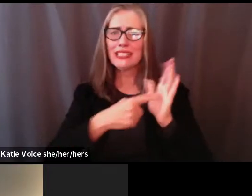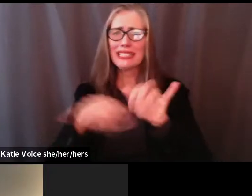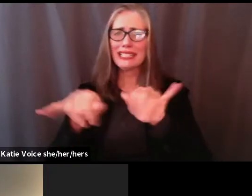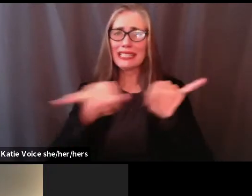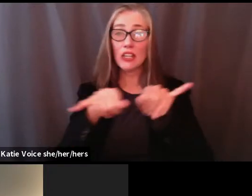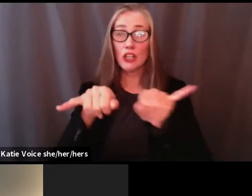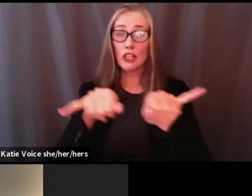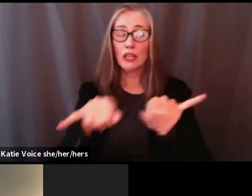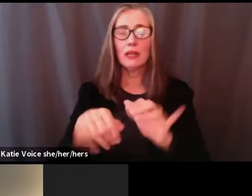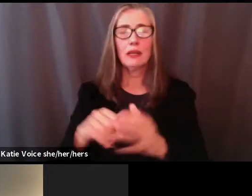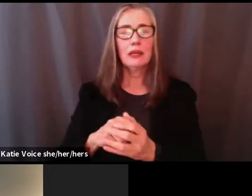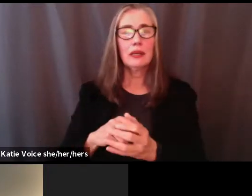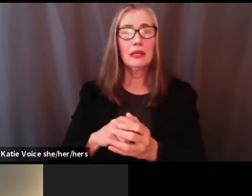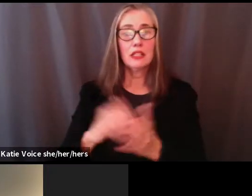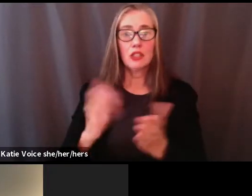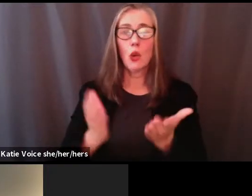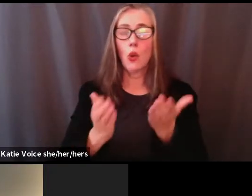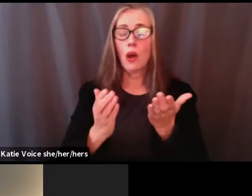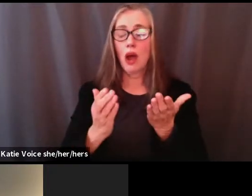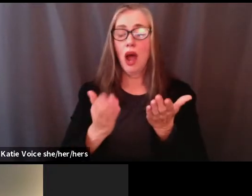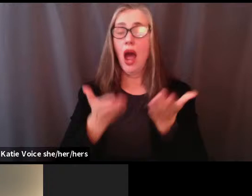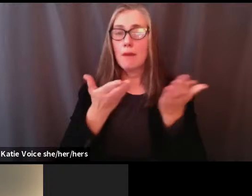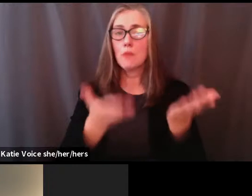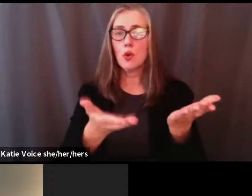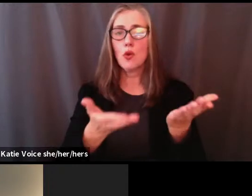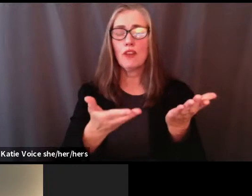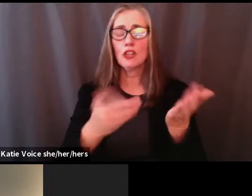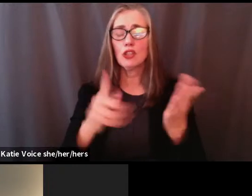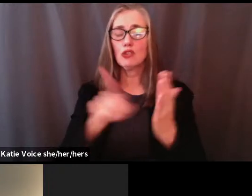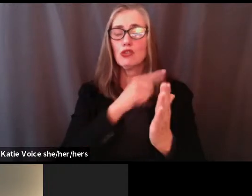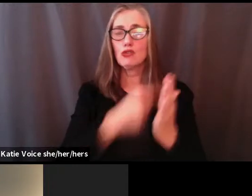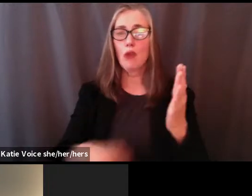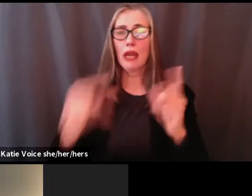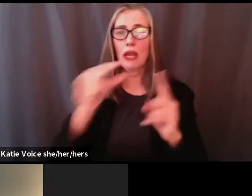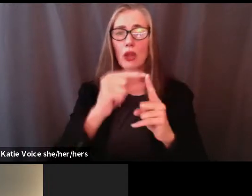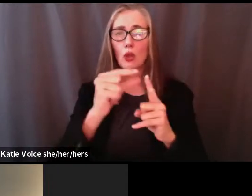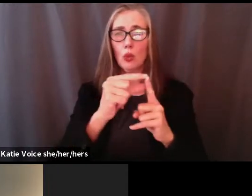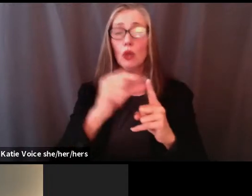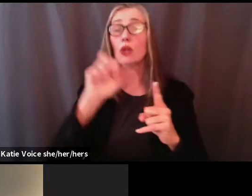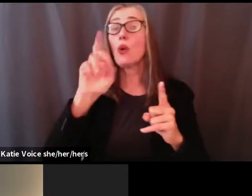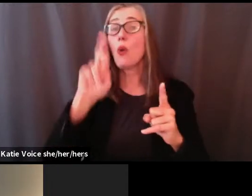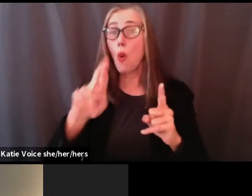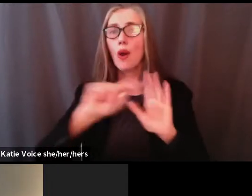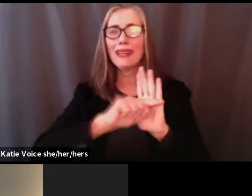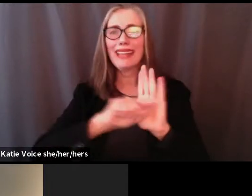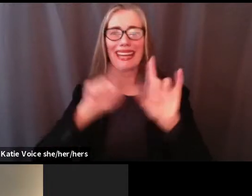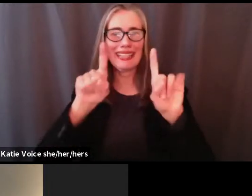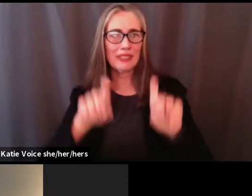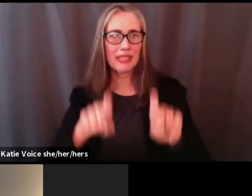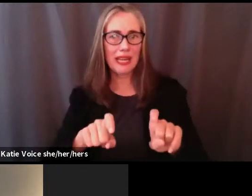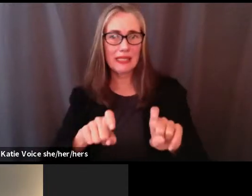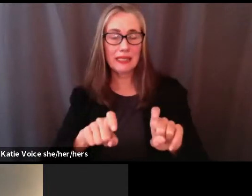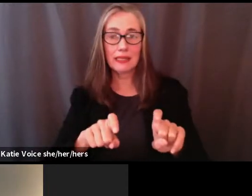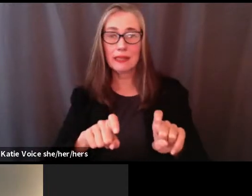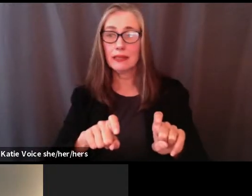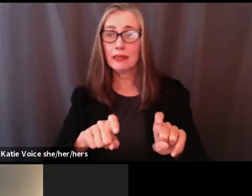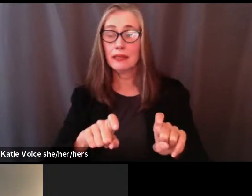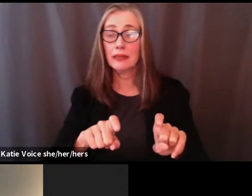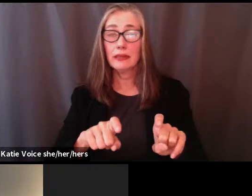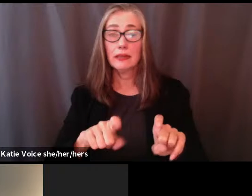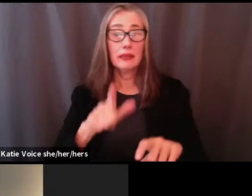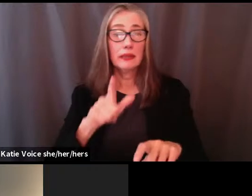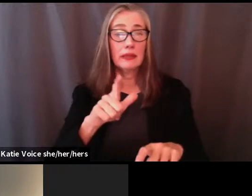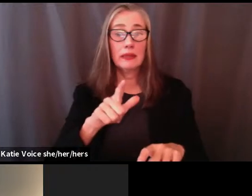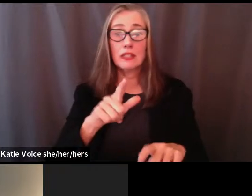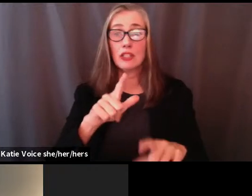Is there a second for that? Everyone, please lower your hands at this time. We have our list of speakers. We're not